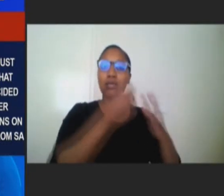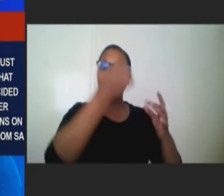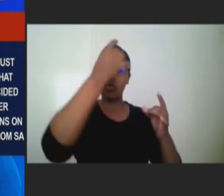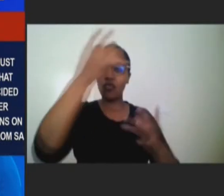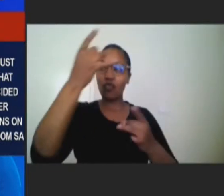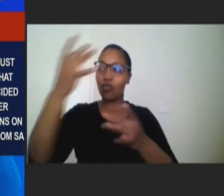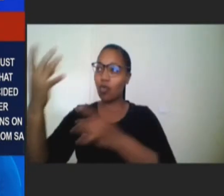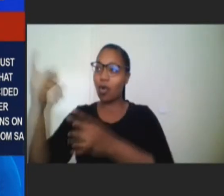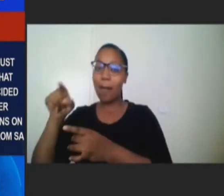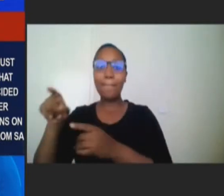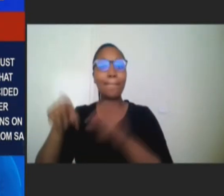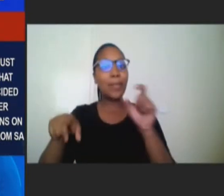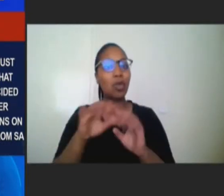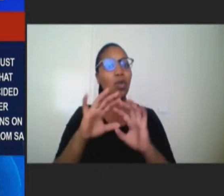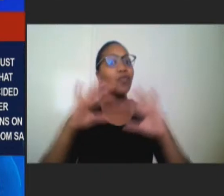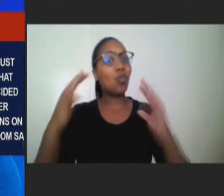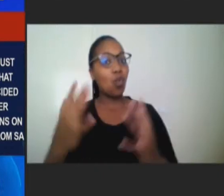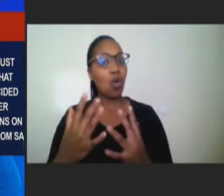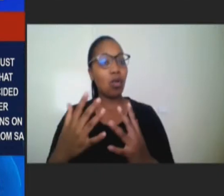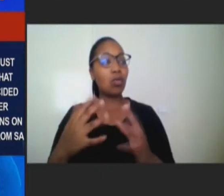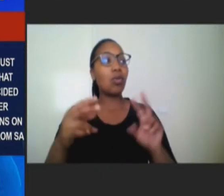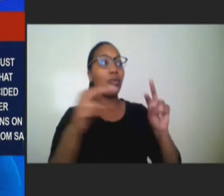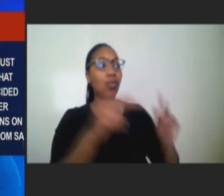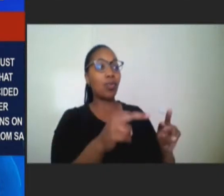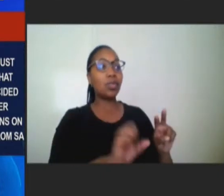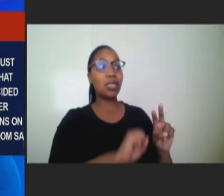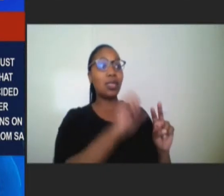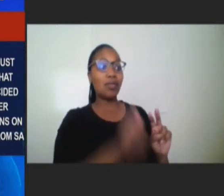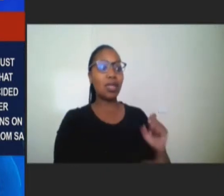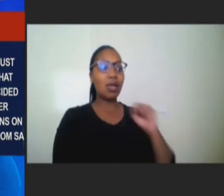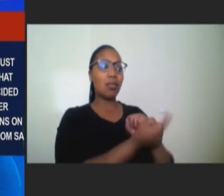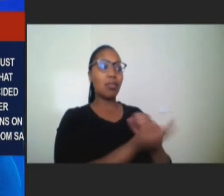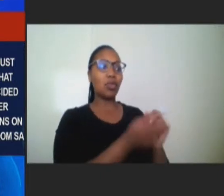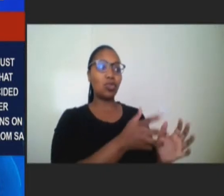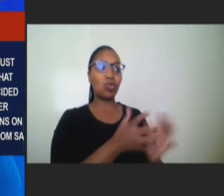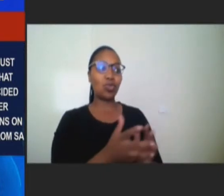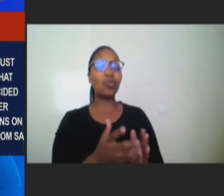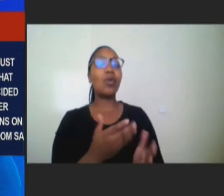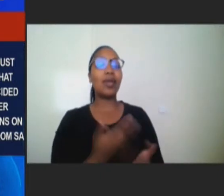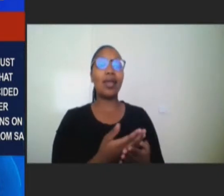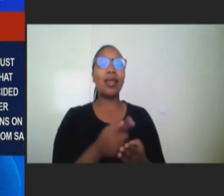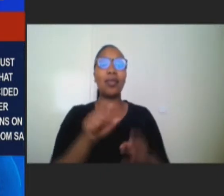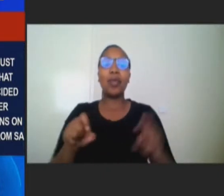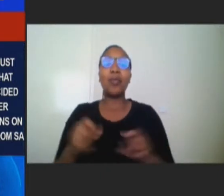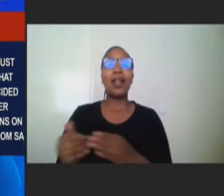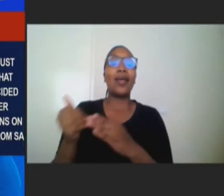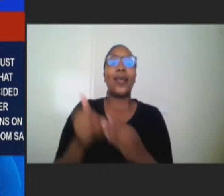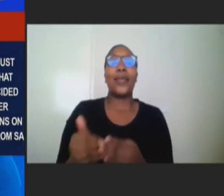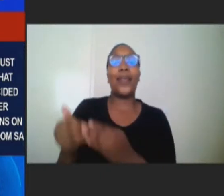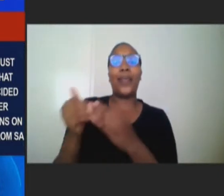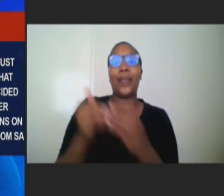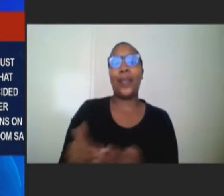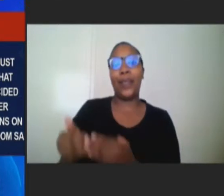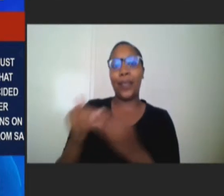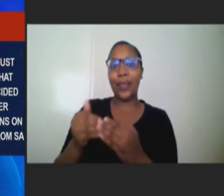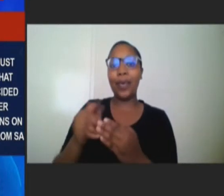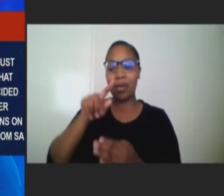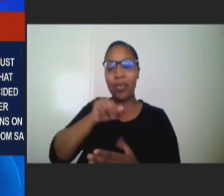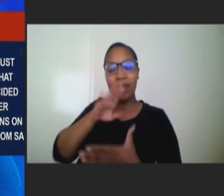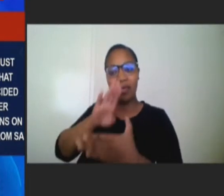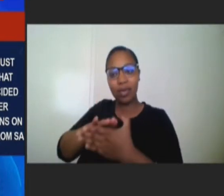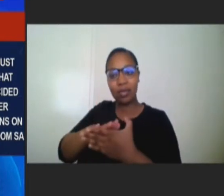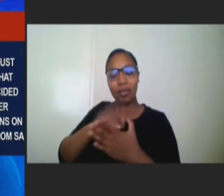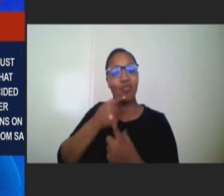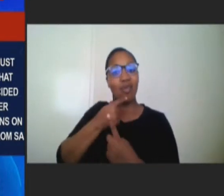of the world that this and this is happening, and we can take necessary precautions. So we did exactly that.